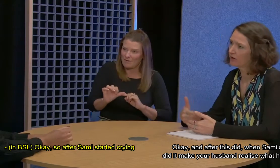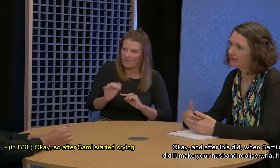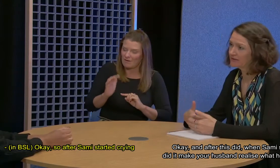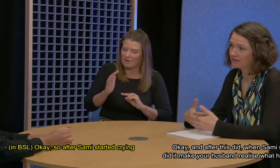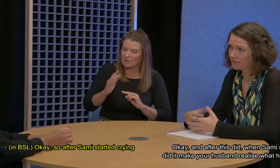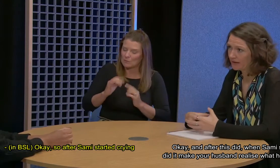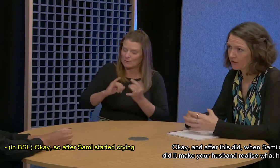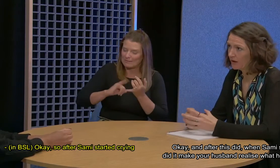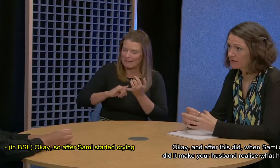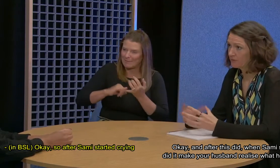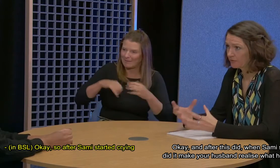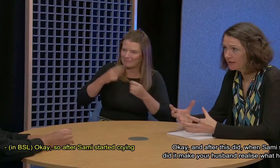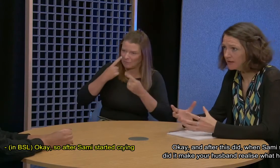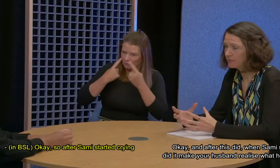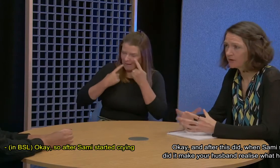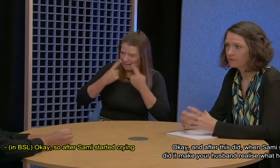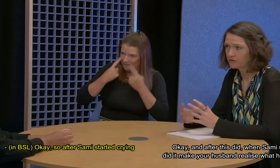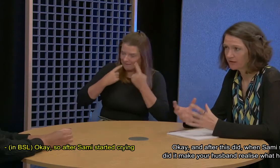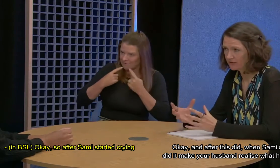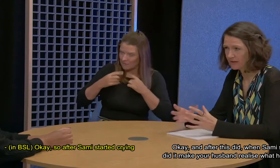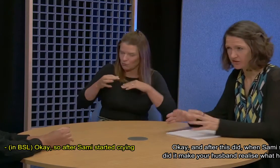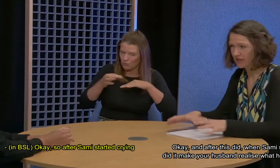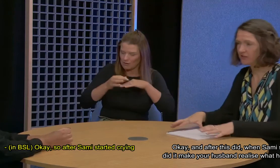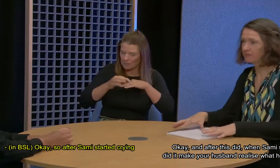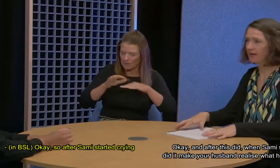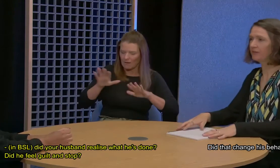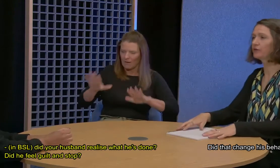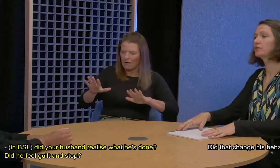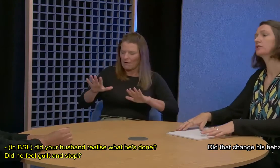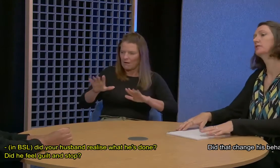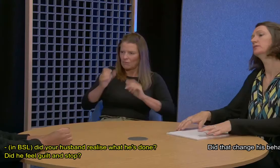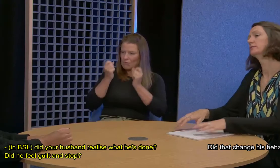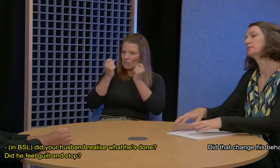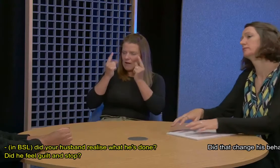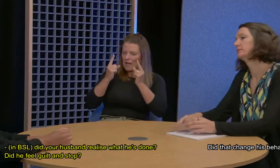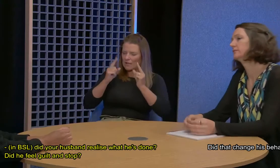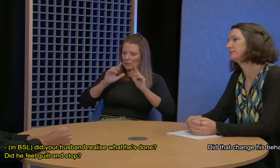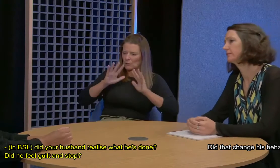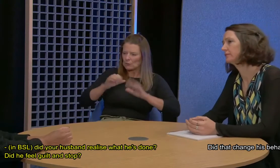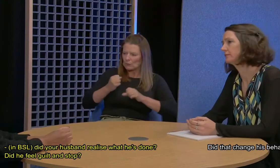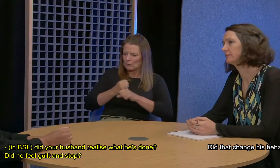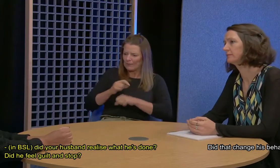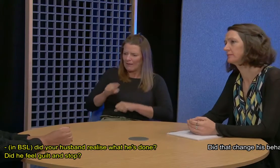started crying, did it make your husband realise what he was doing? Did that change his behaviour at all?